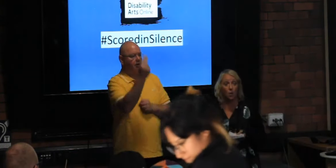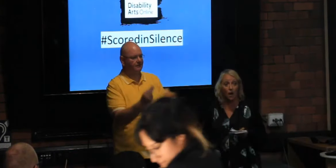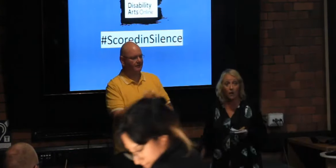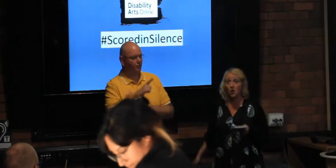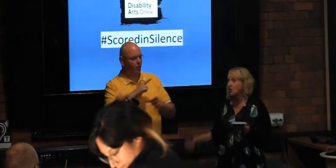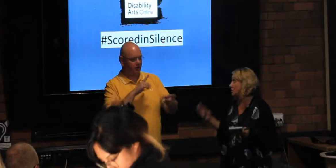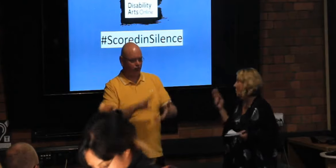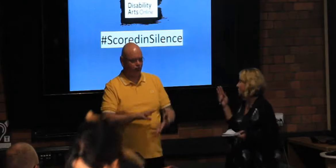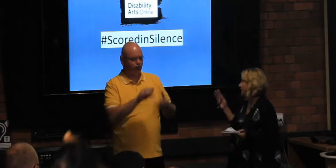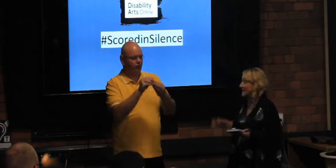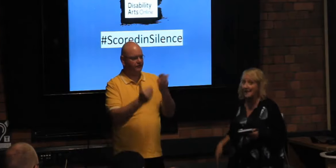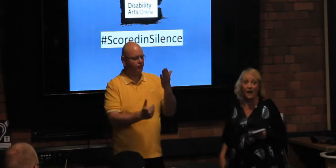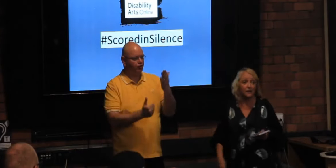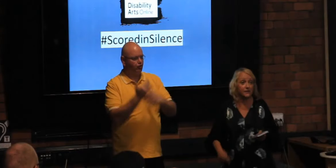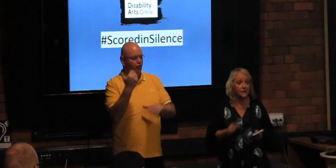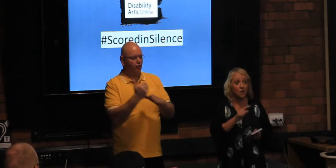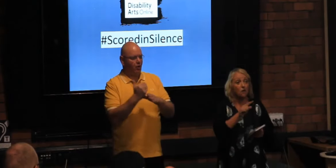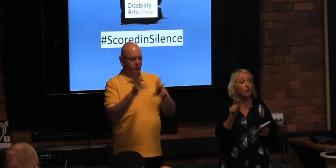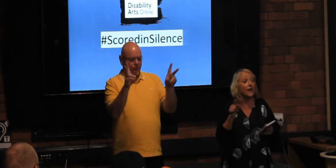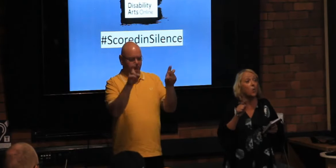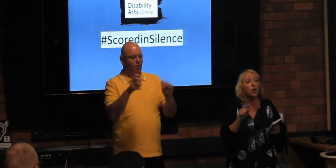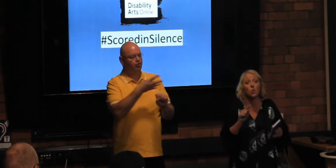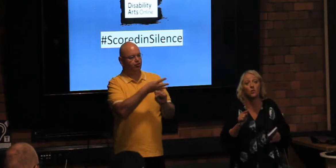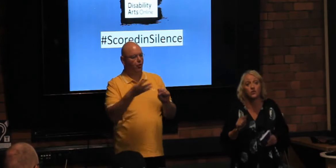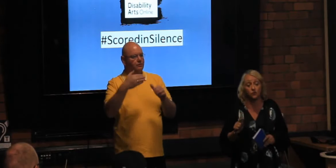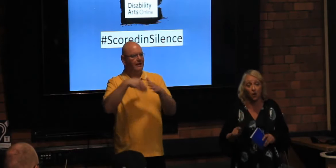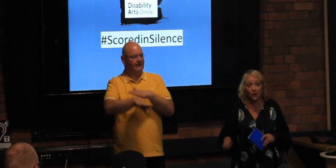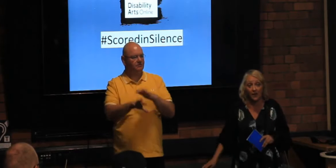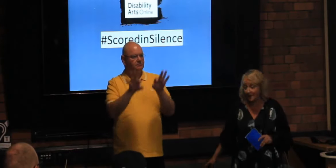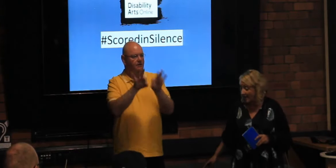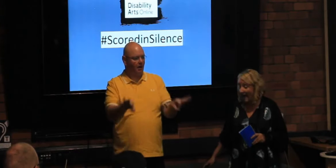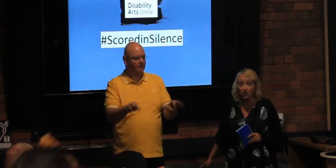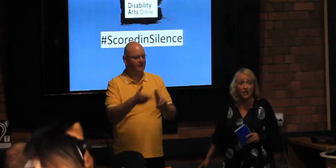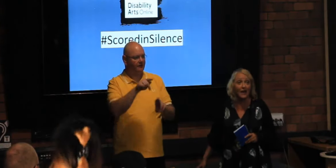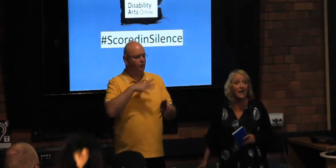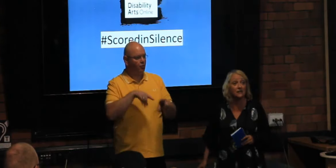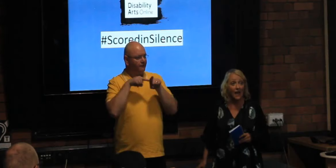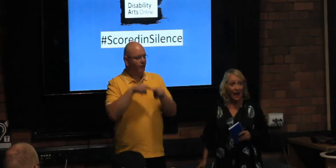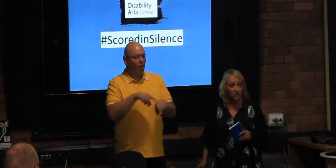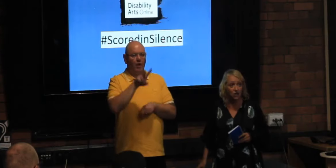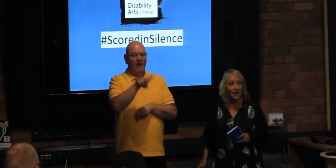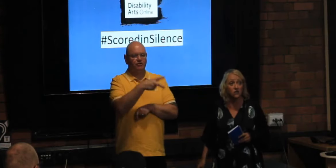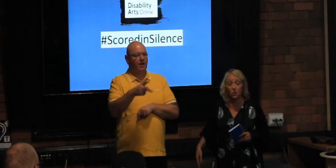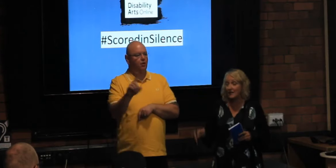new work Scored in Silence. For anyone who wants to follow this, the hashtag is